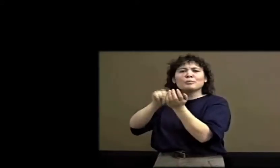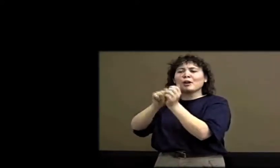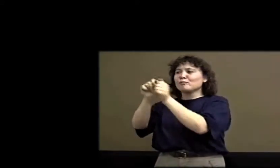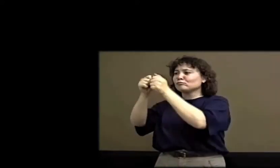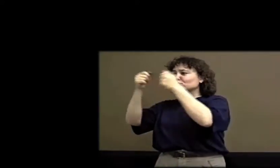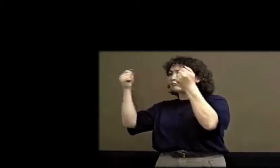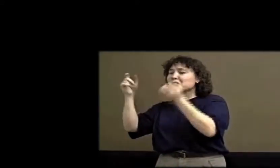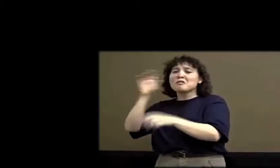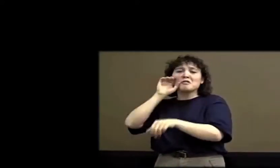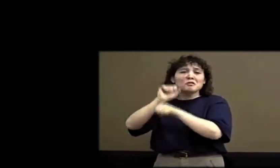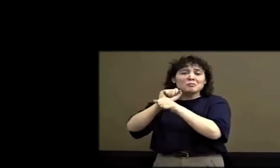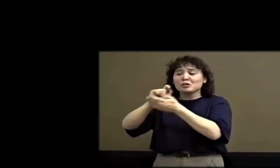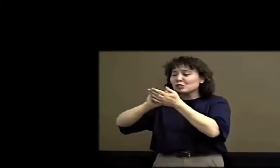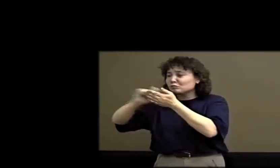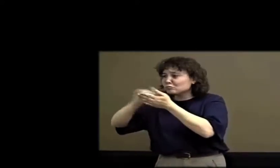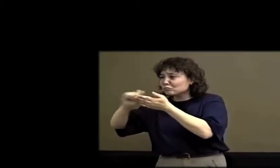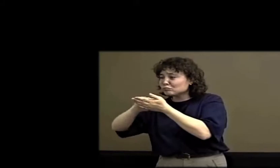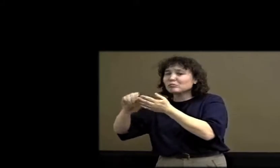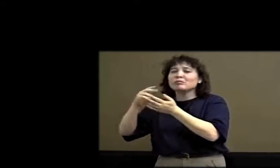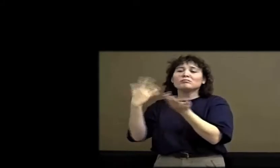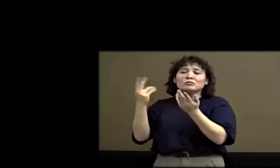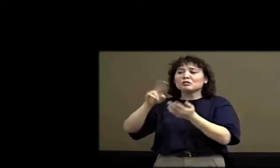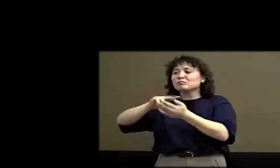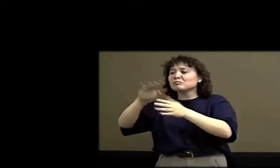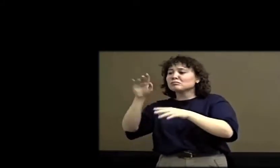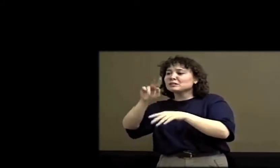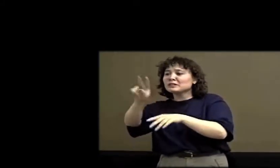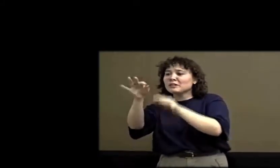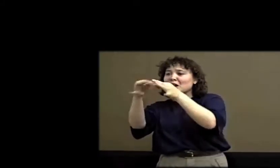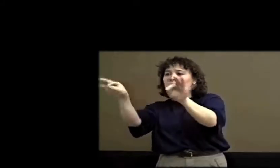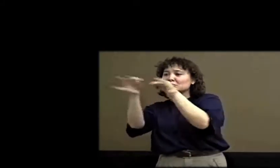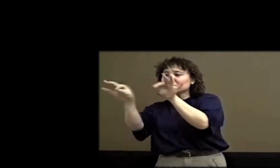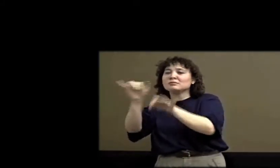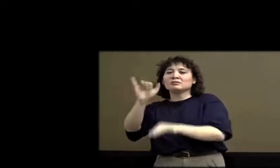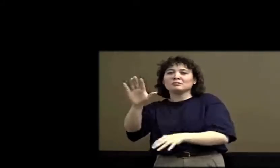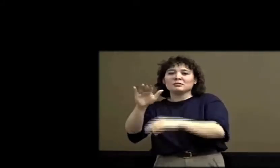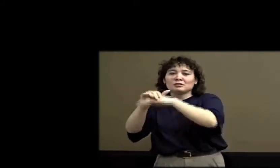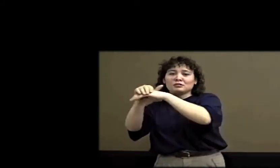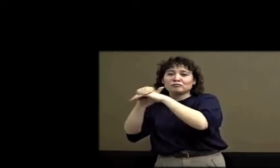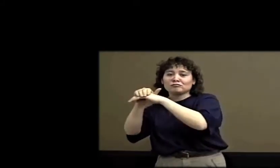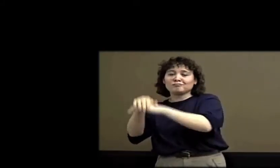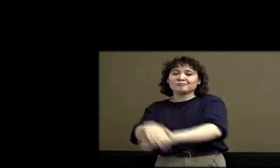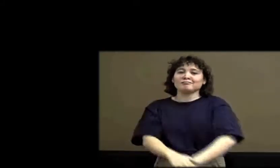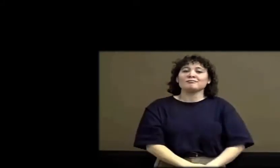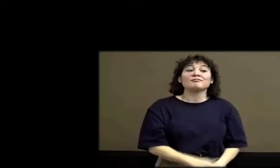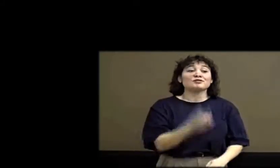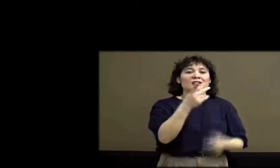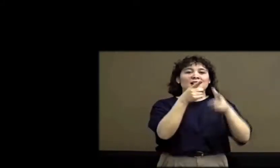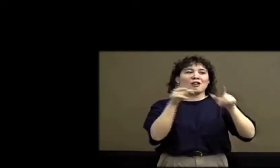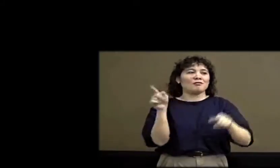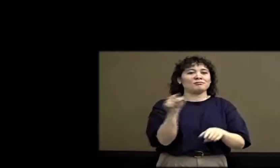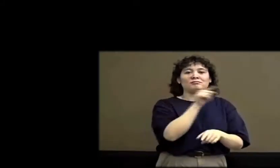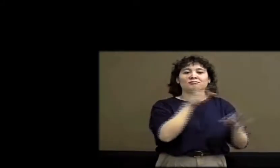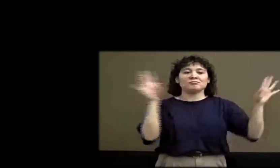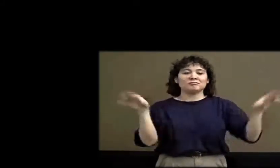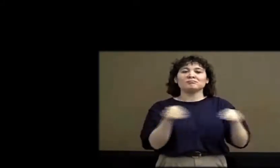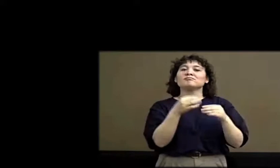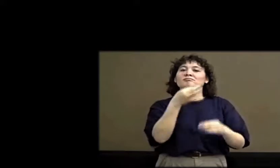has many uses. With English, you can read the newspaper and write your homework in English sentences. Put all of that together and you are an